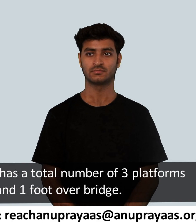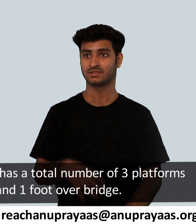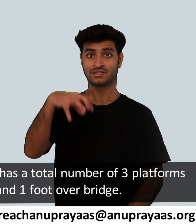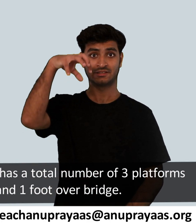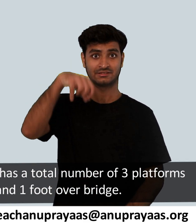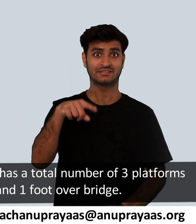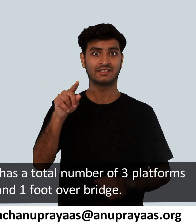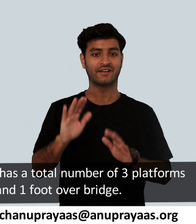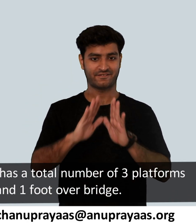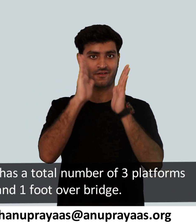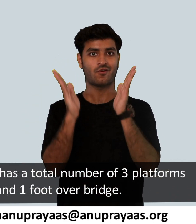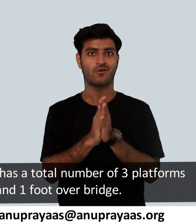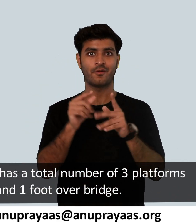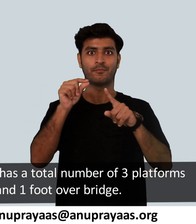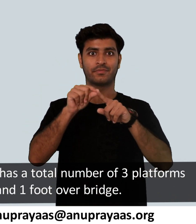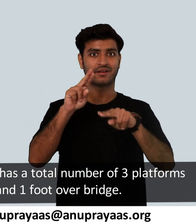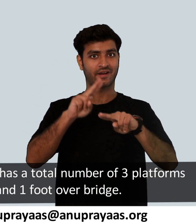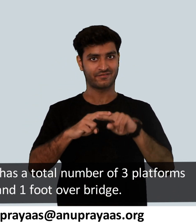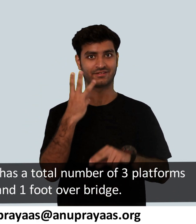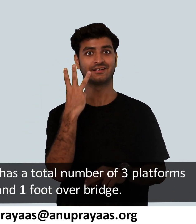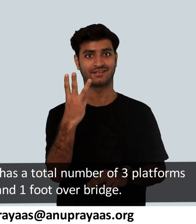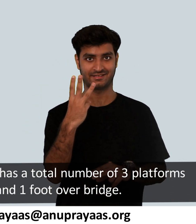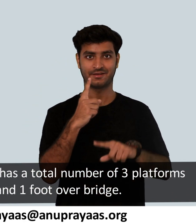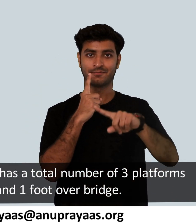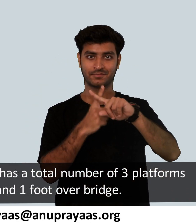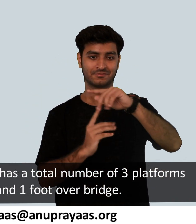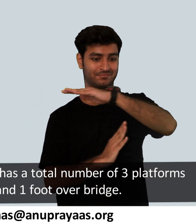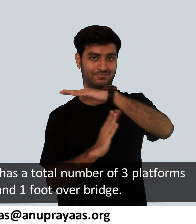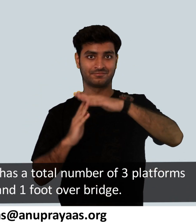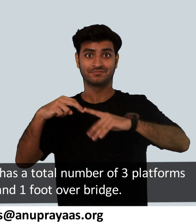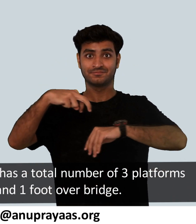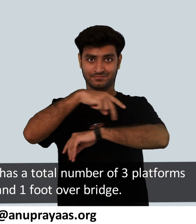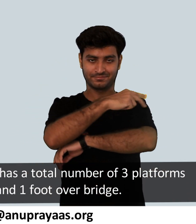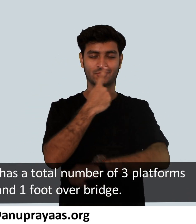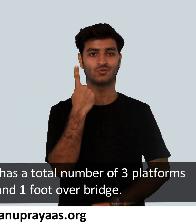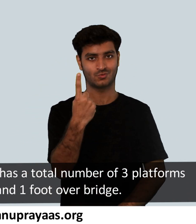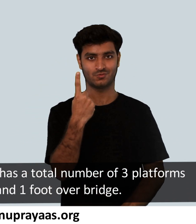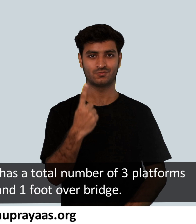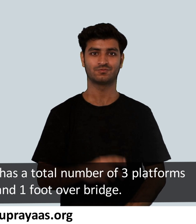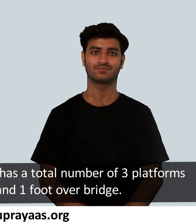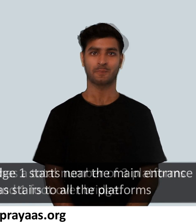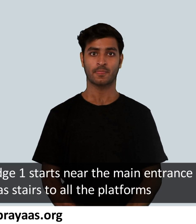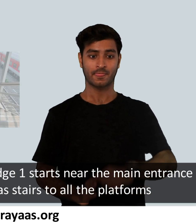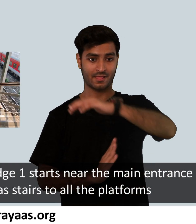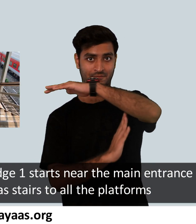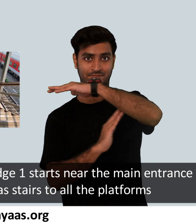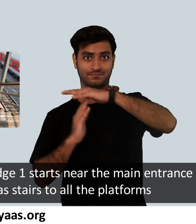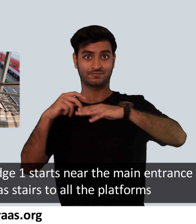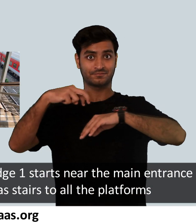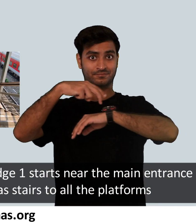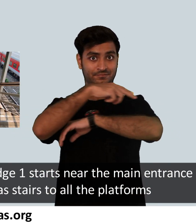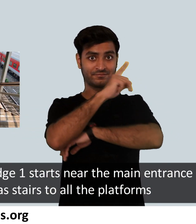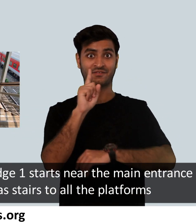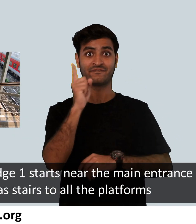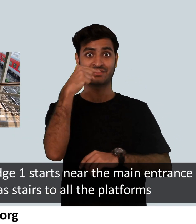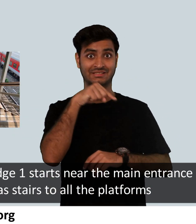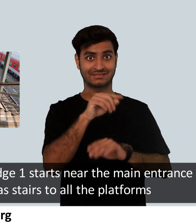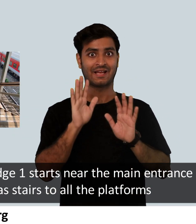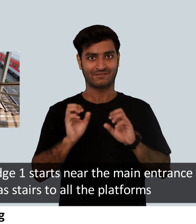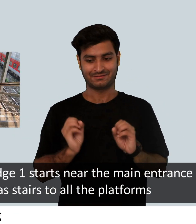The station has a total number of 3 platforms and 1 foot overbridge. Foot overbridge 1 starts near